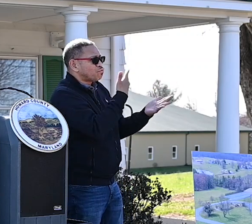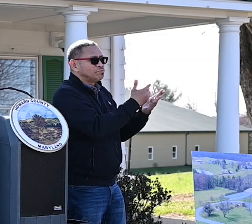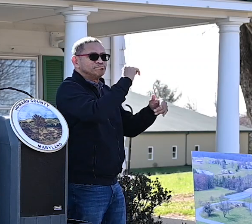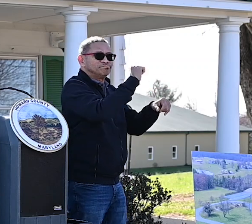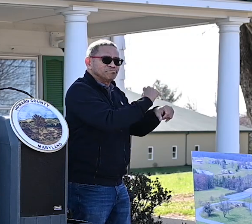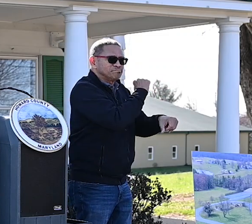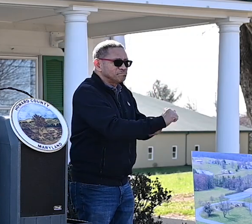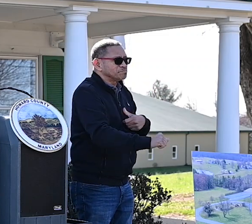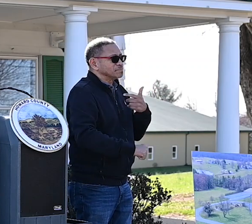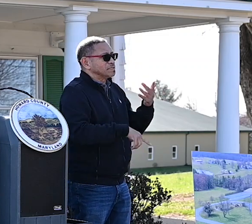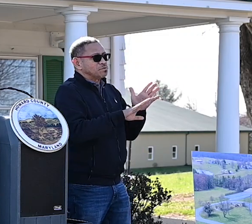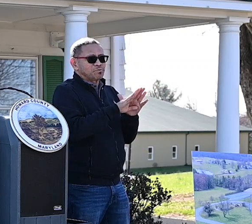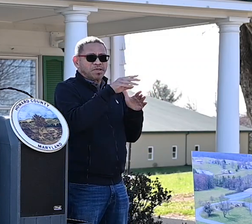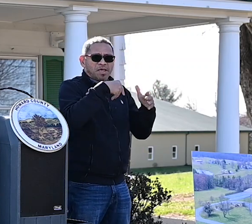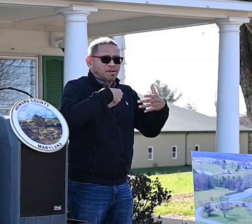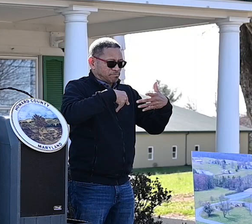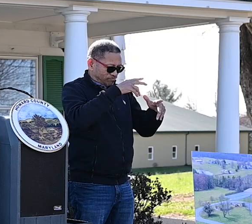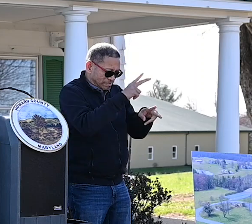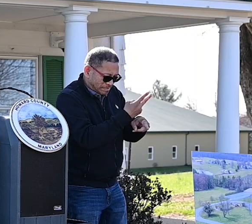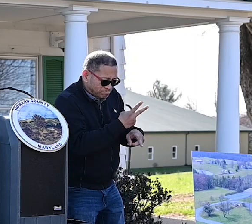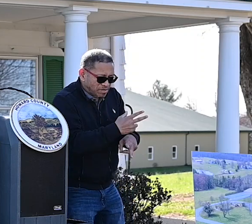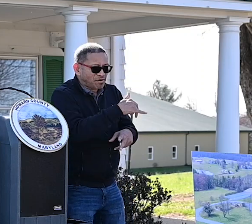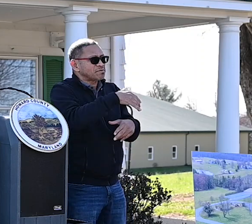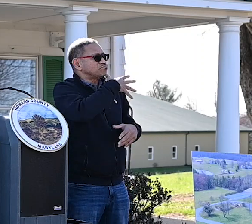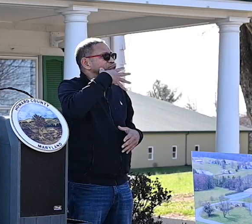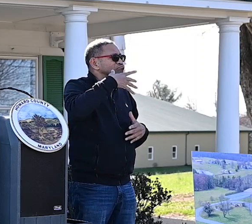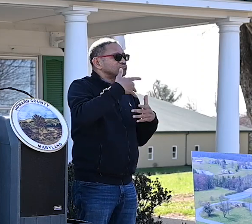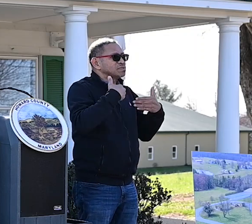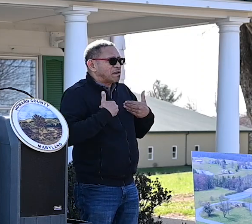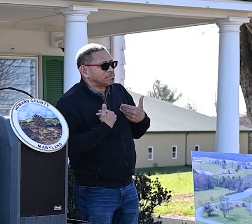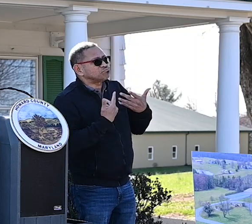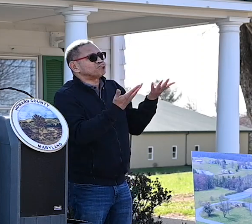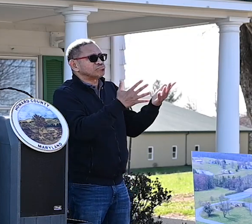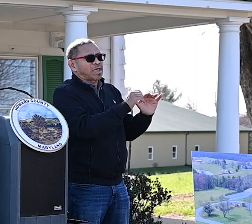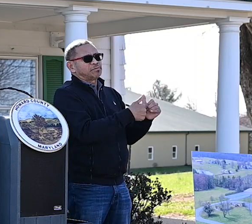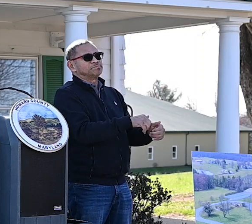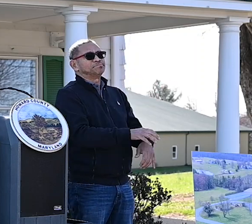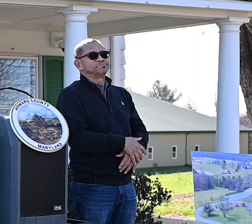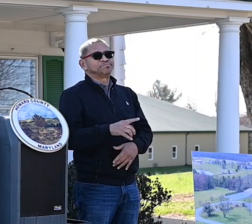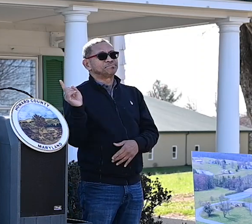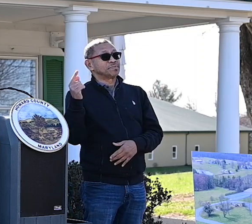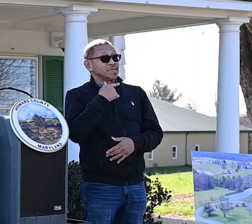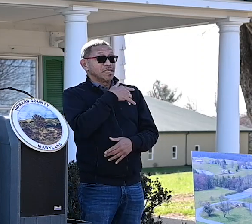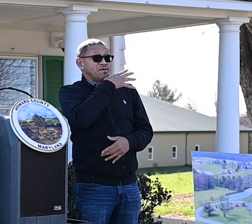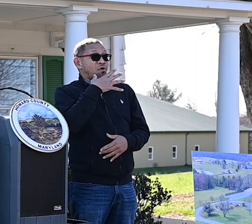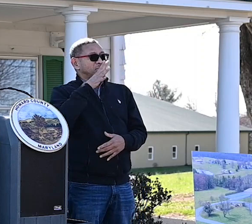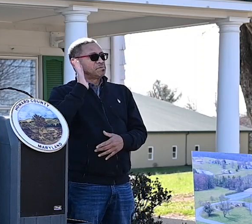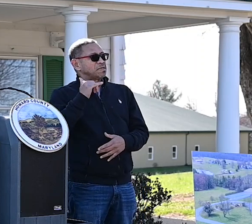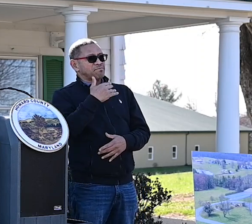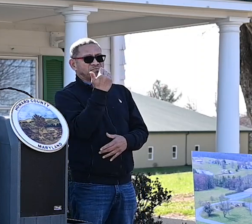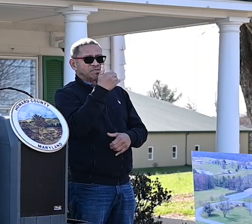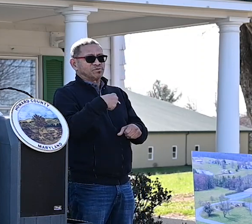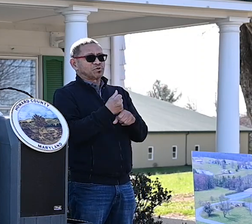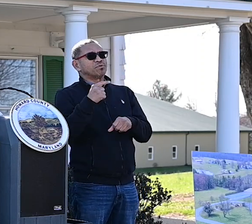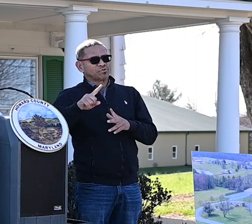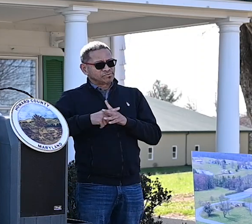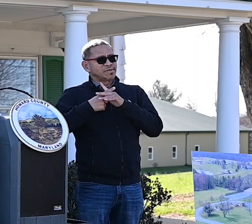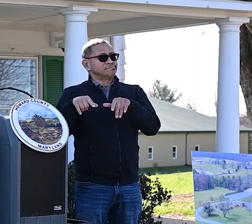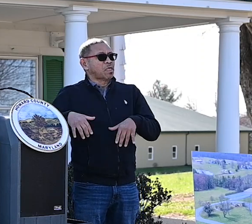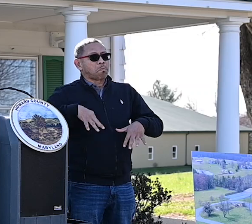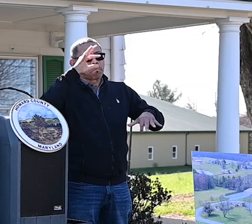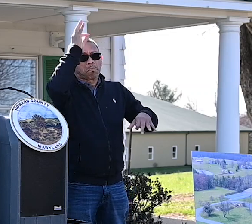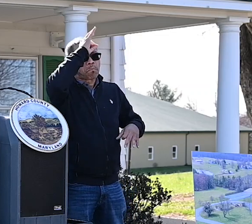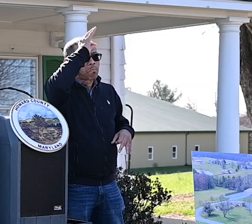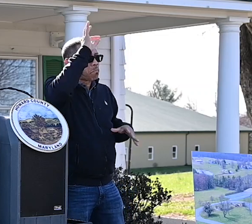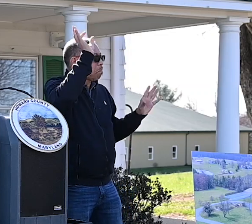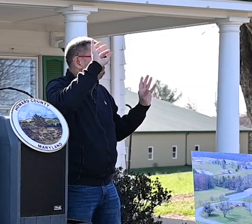living, raising the products that our communities need. When I started farming seriously about 15 years ago, I didn't know